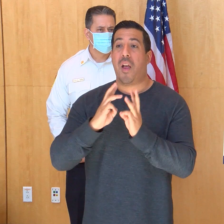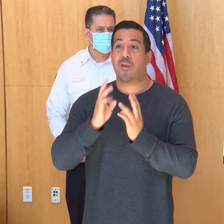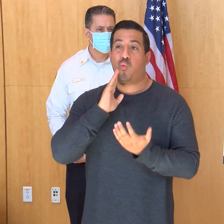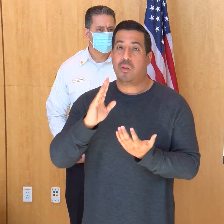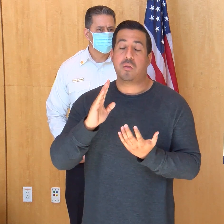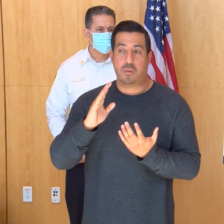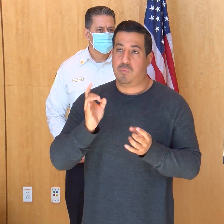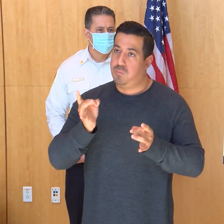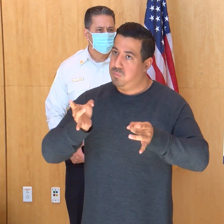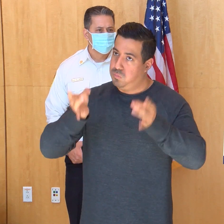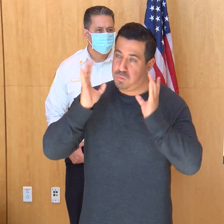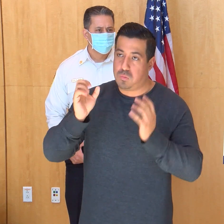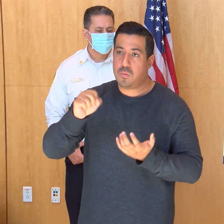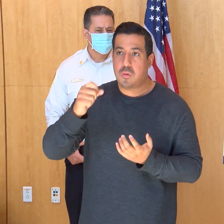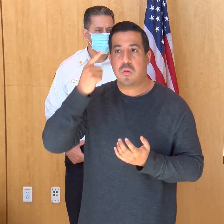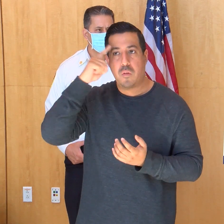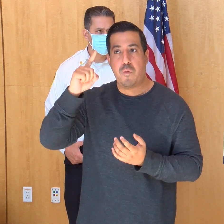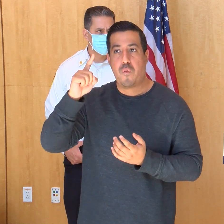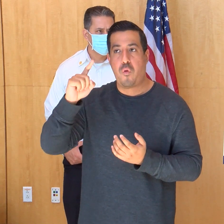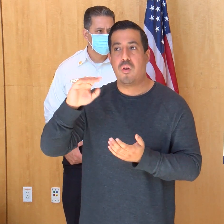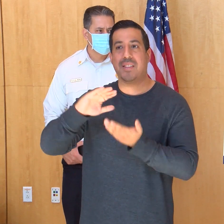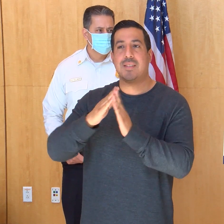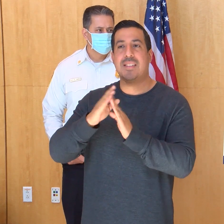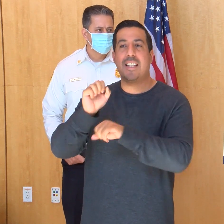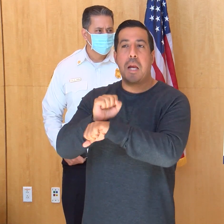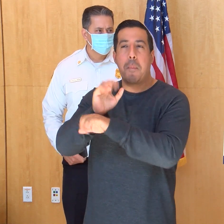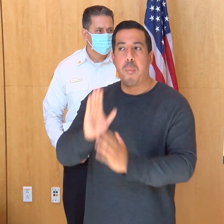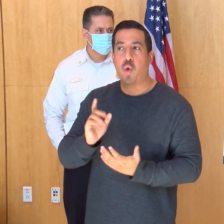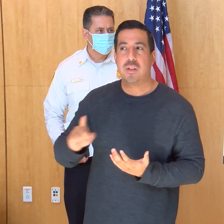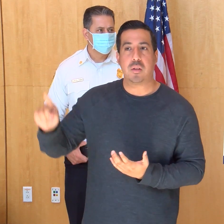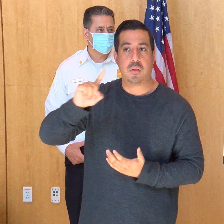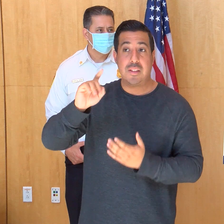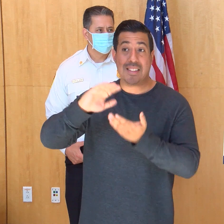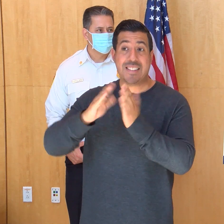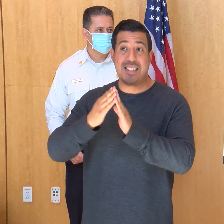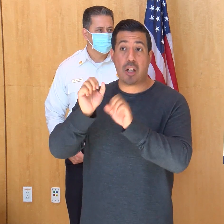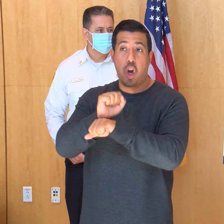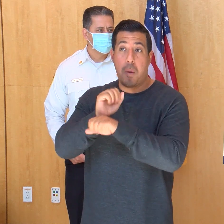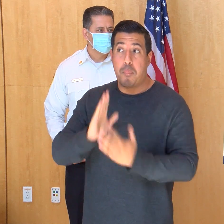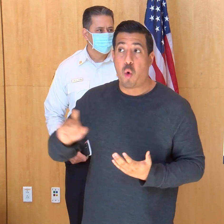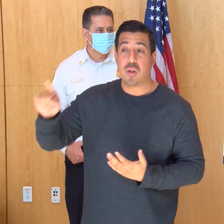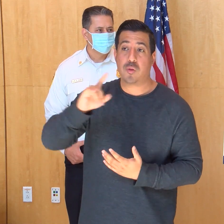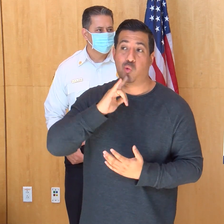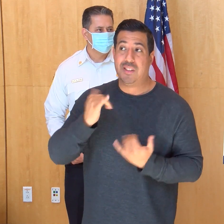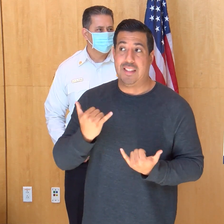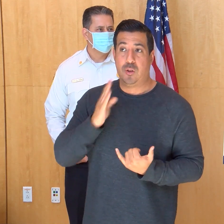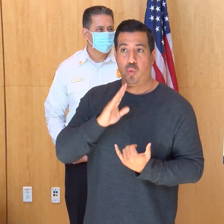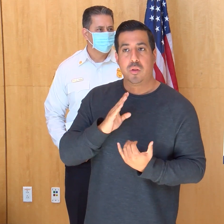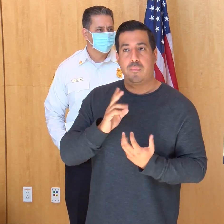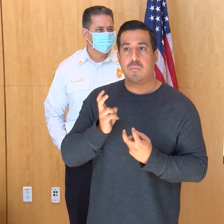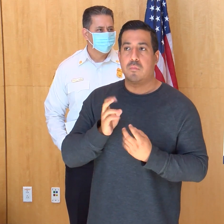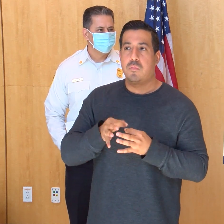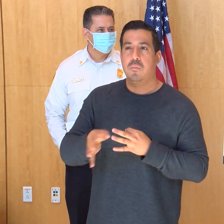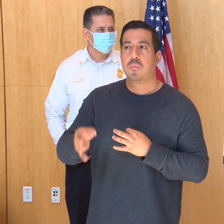somewhat treacherous for city employees. All this applies to all city employees. We're going to delay your coming in